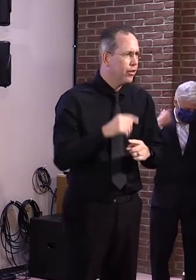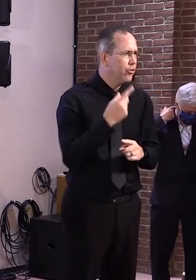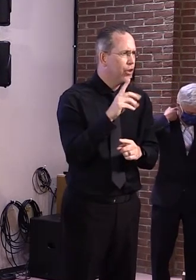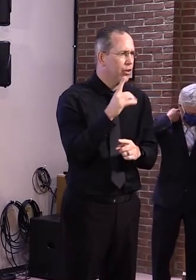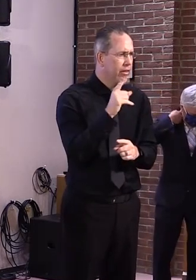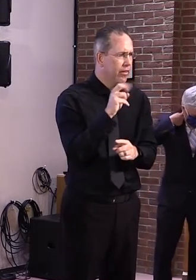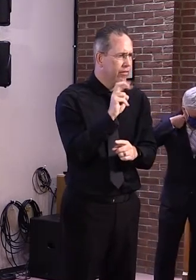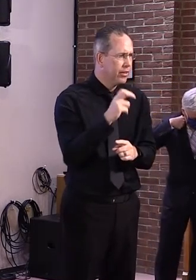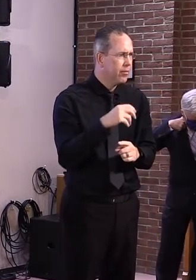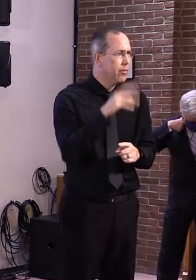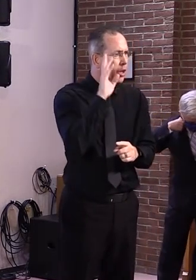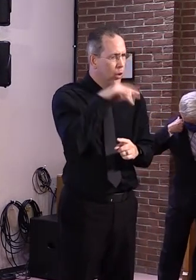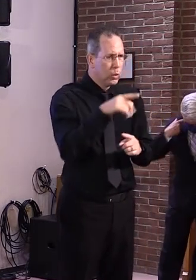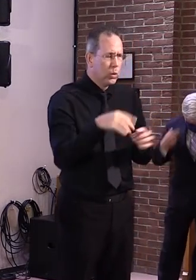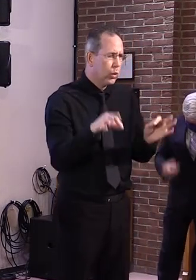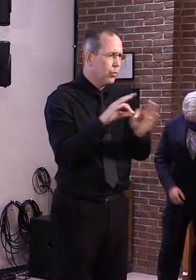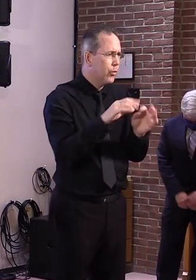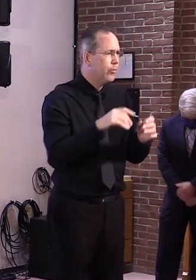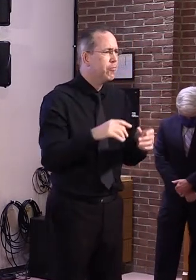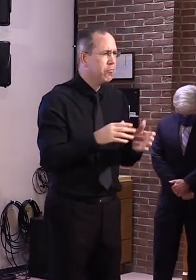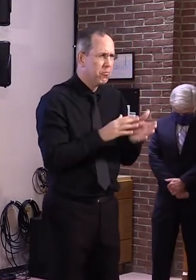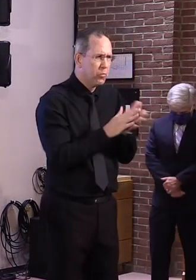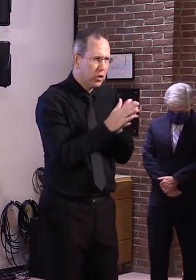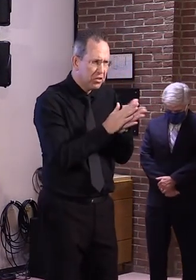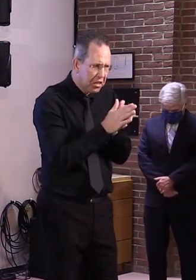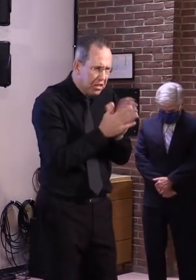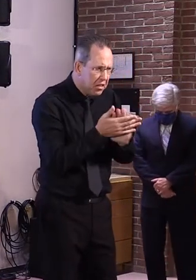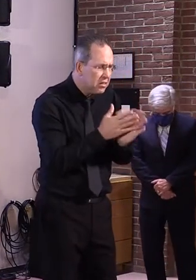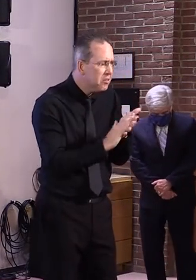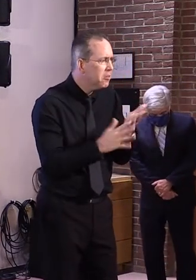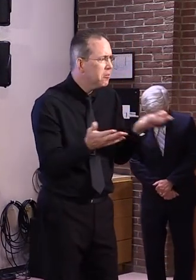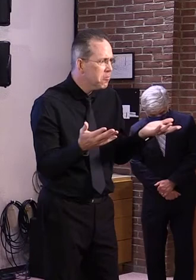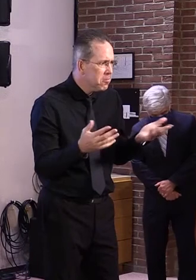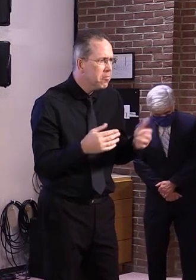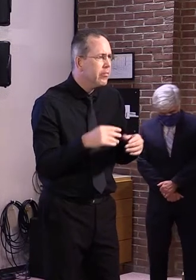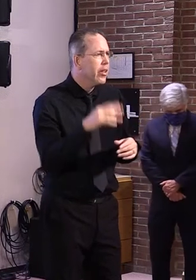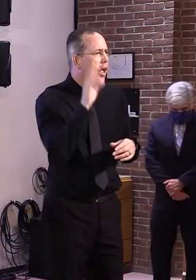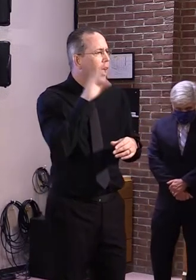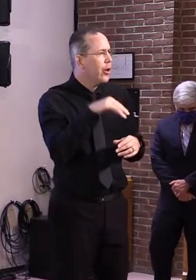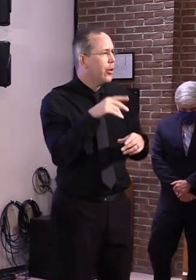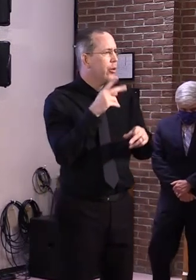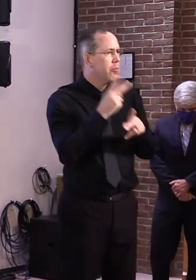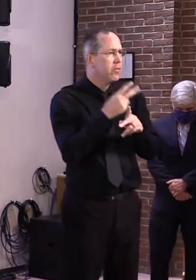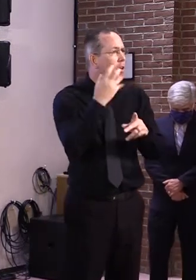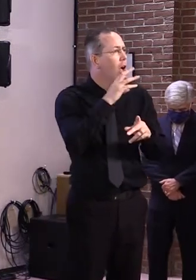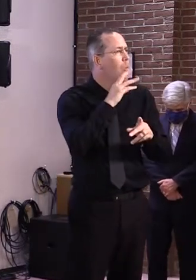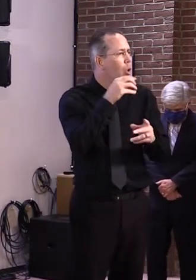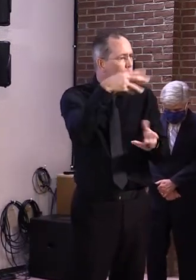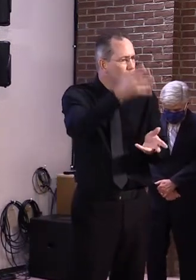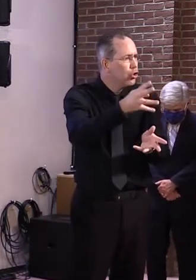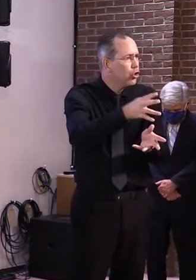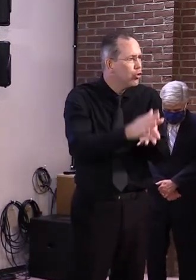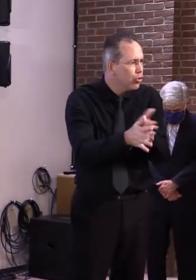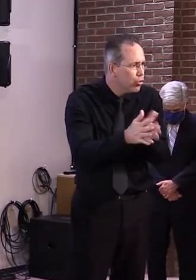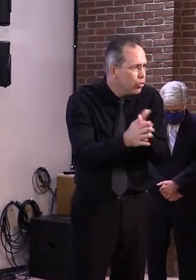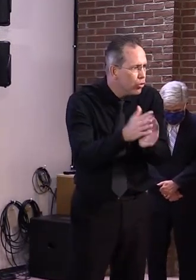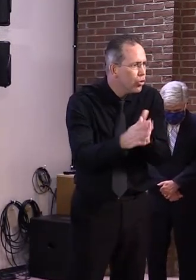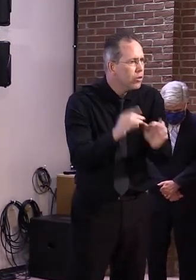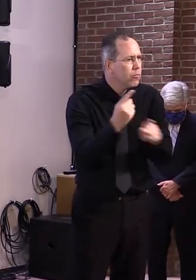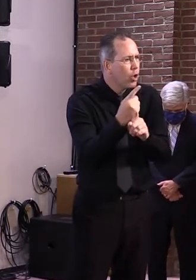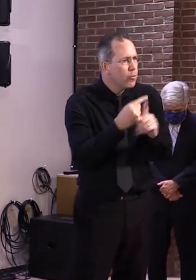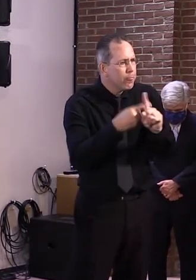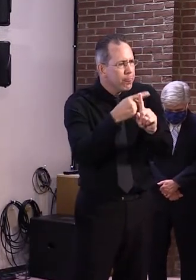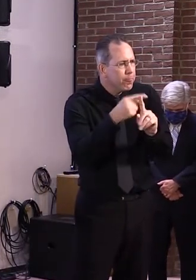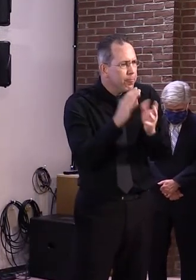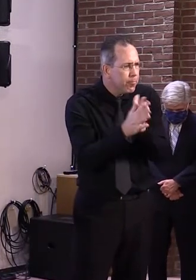know, stuff like that, with the availability of hot water, wouldn't it make sense to